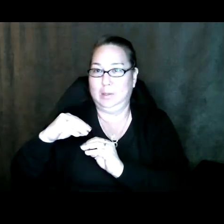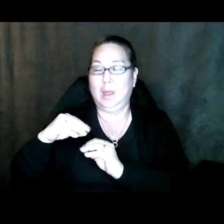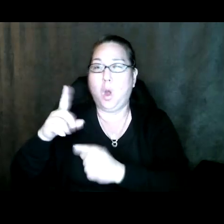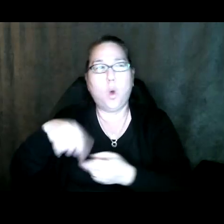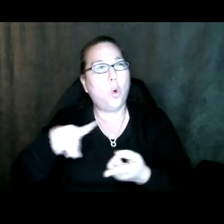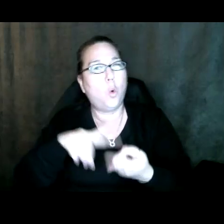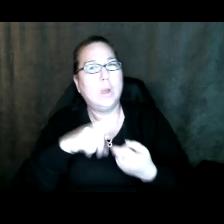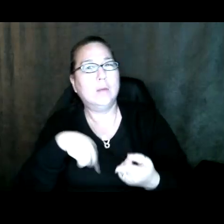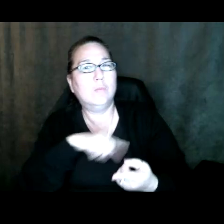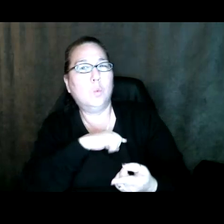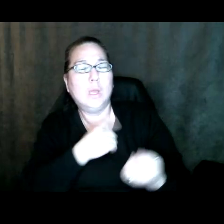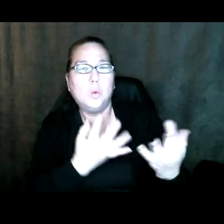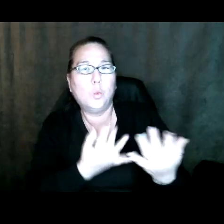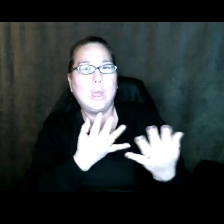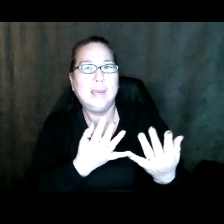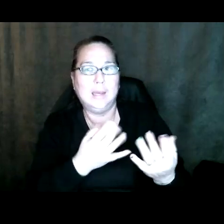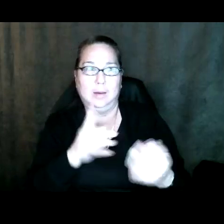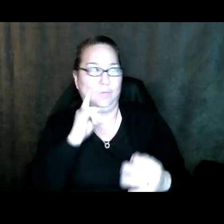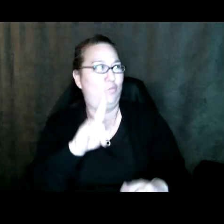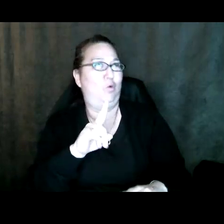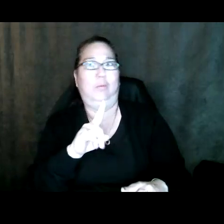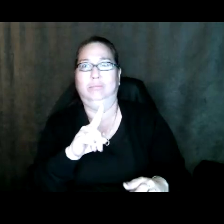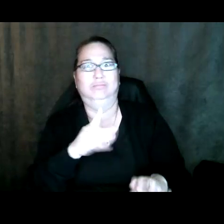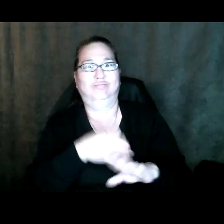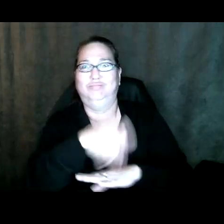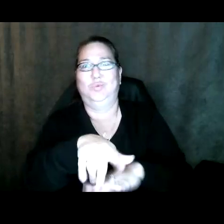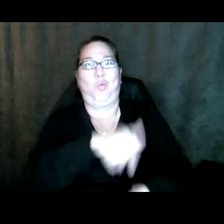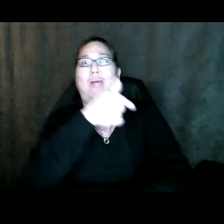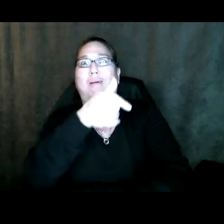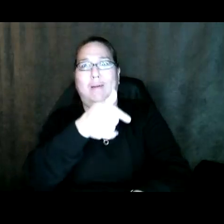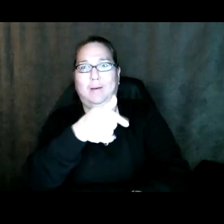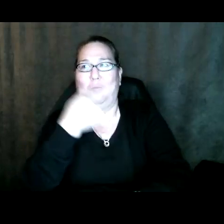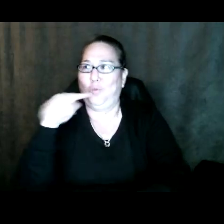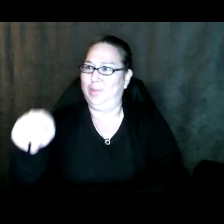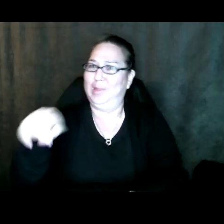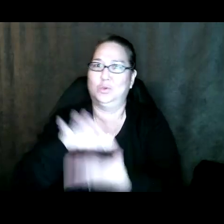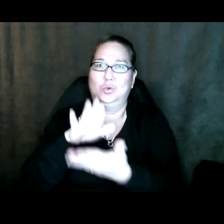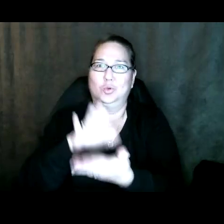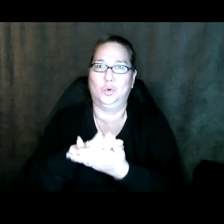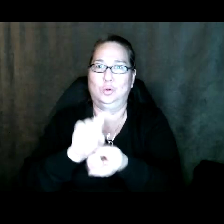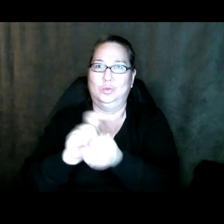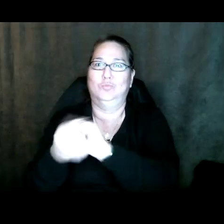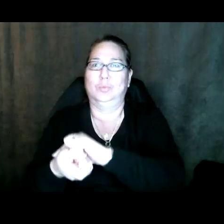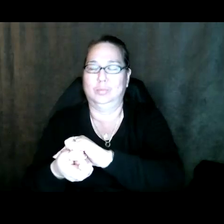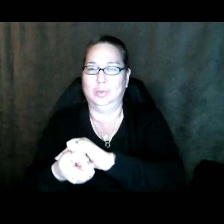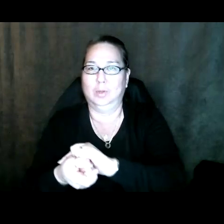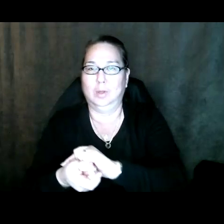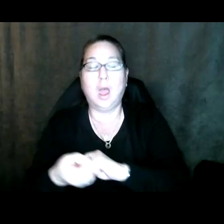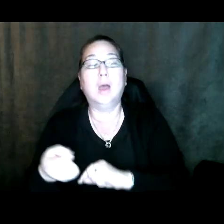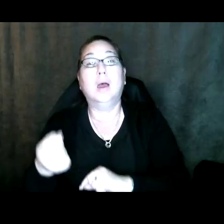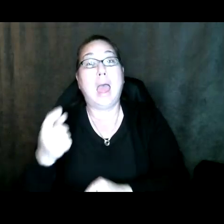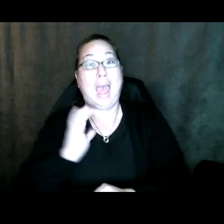too long for a school to improve? Our answer in the transformation office is that we should never